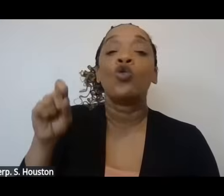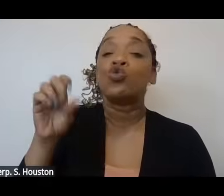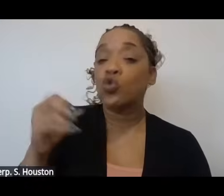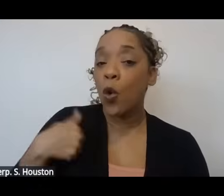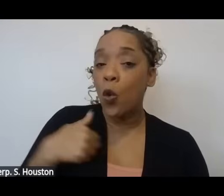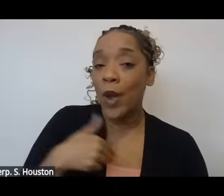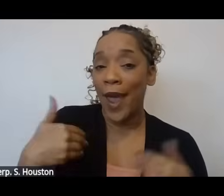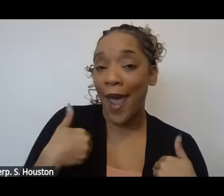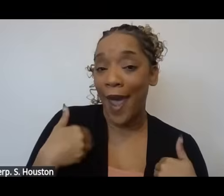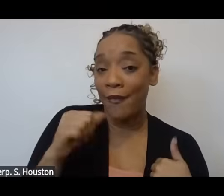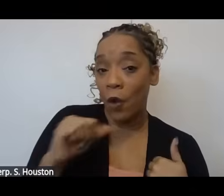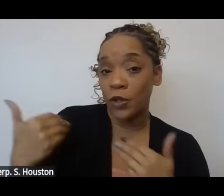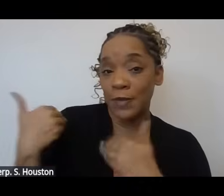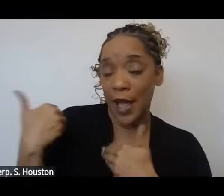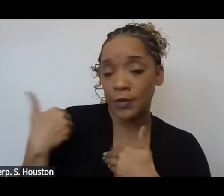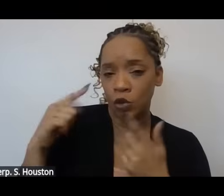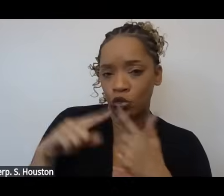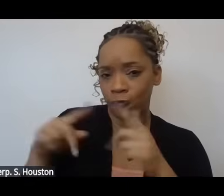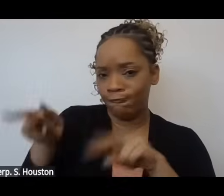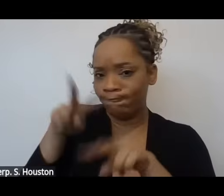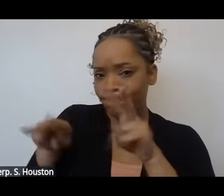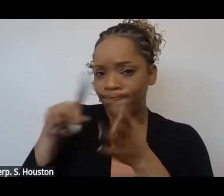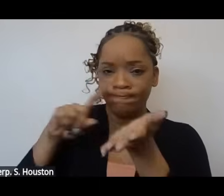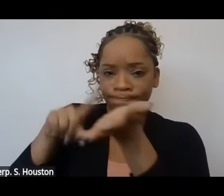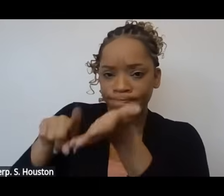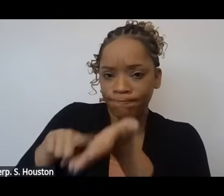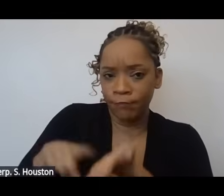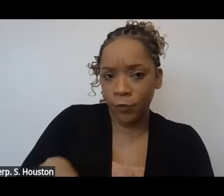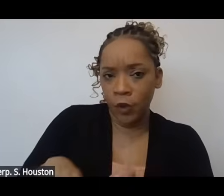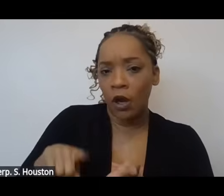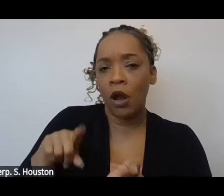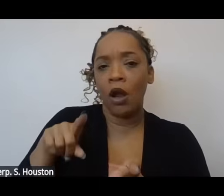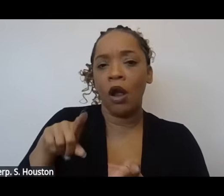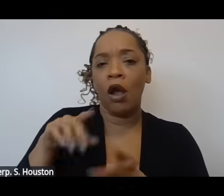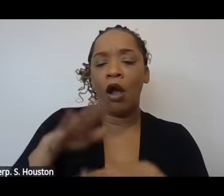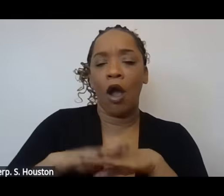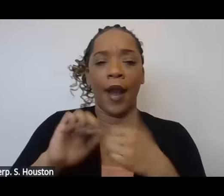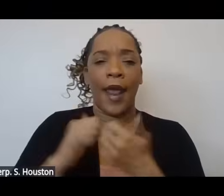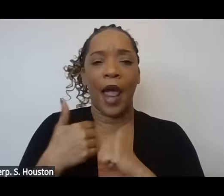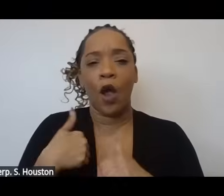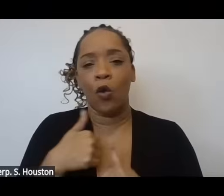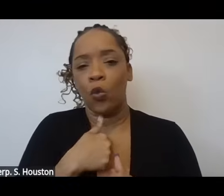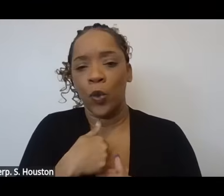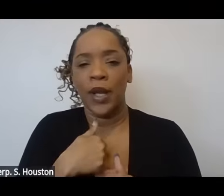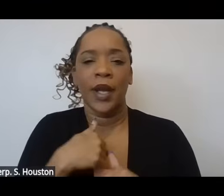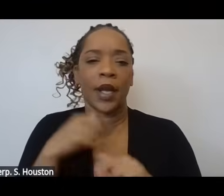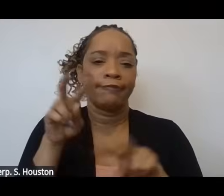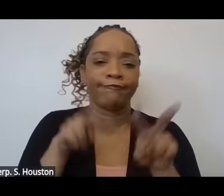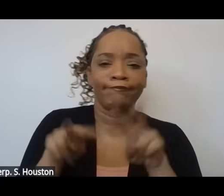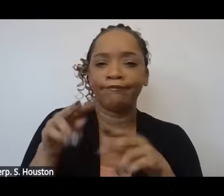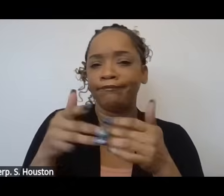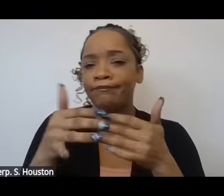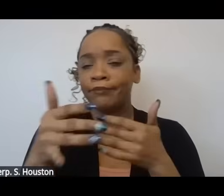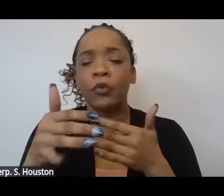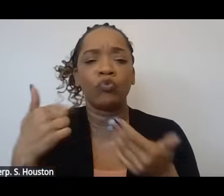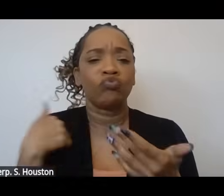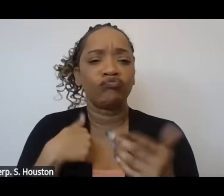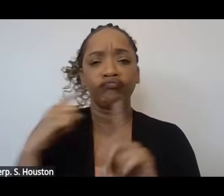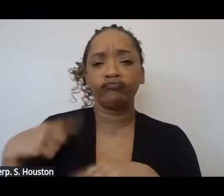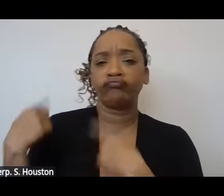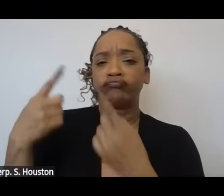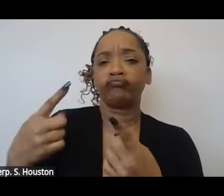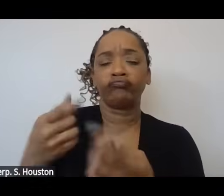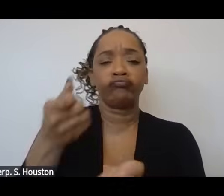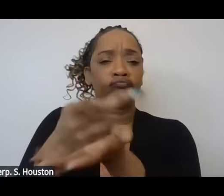on how we view, how we hear, how we go forward. And we've done that, right? We approve or we disapprove. When I read the